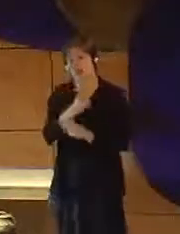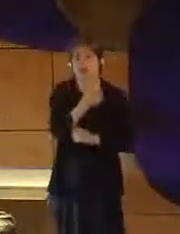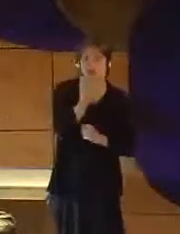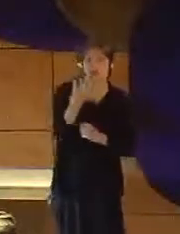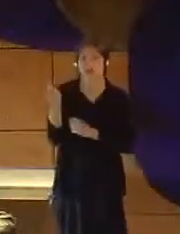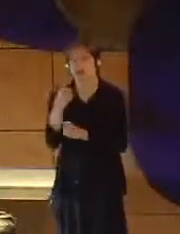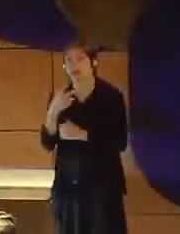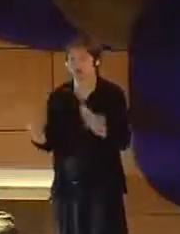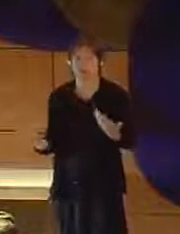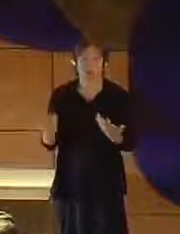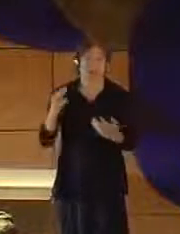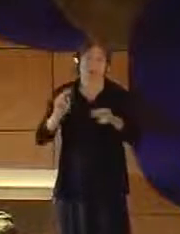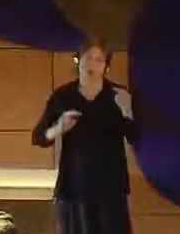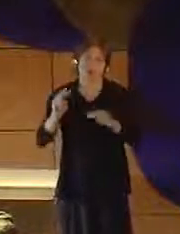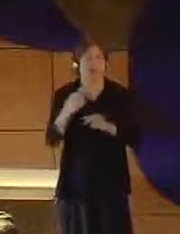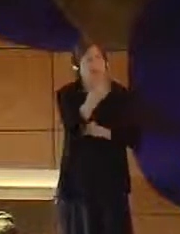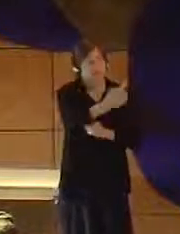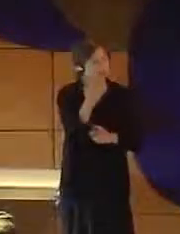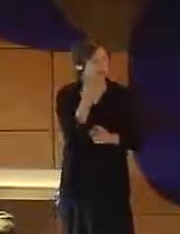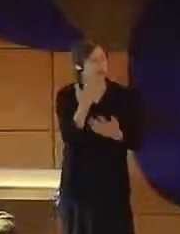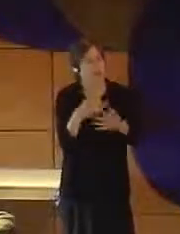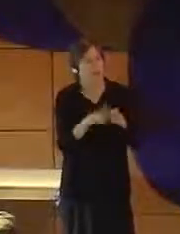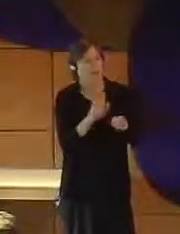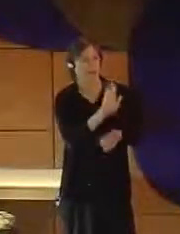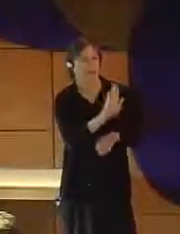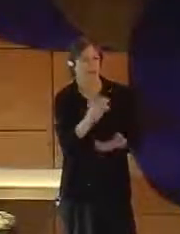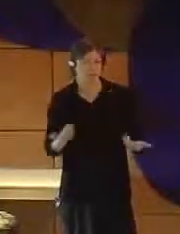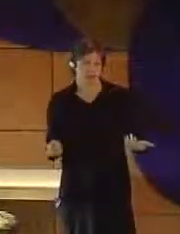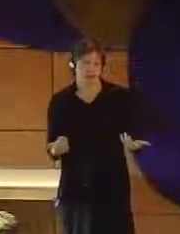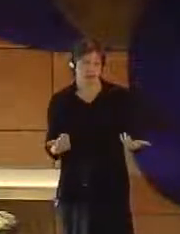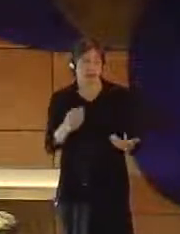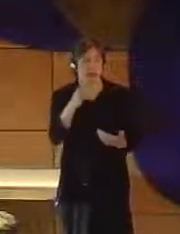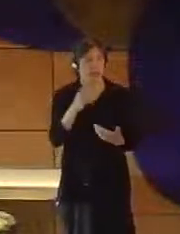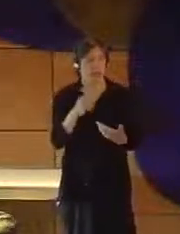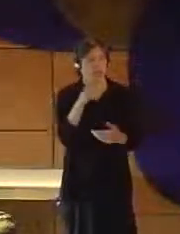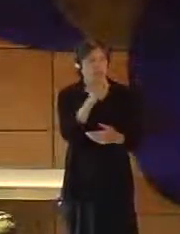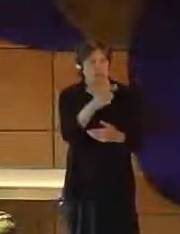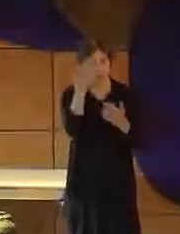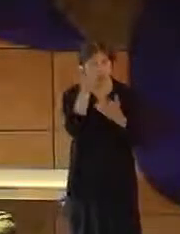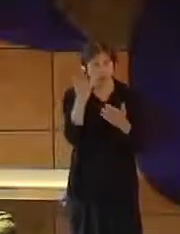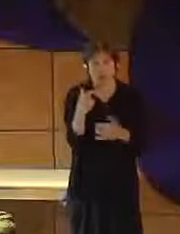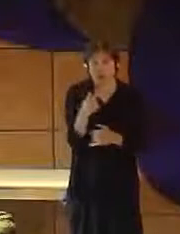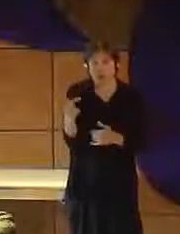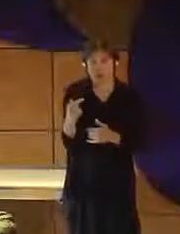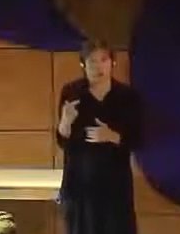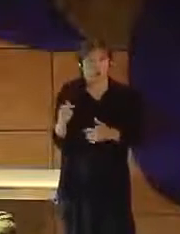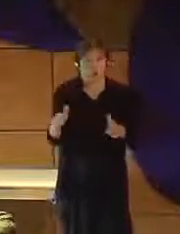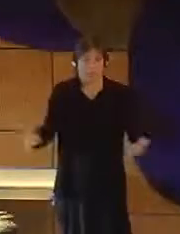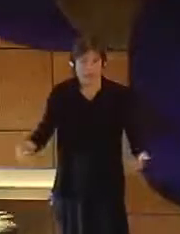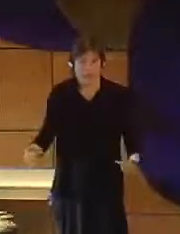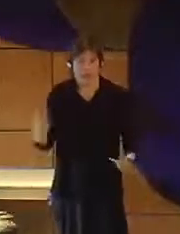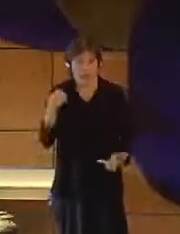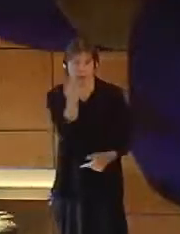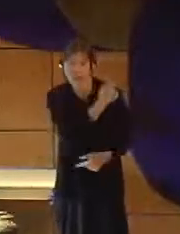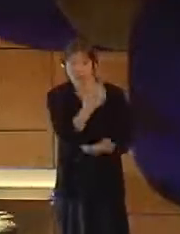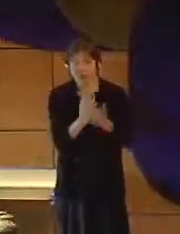reasons if the alternative is they don't have any testosterone, then as you've seen, we've had patients we do treat with